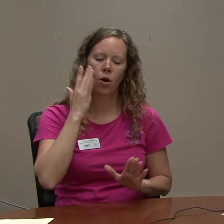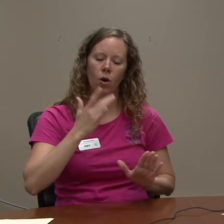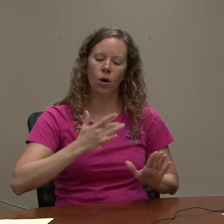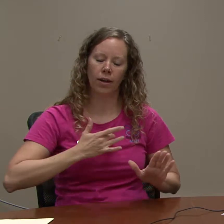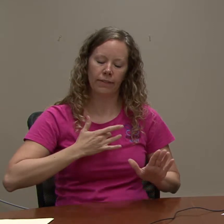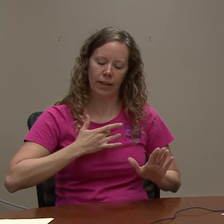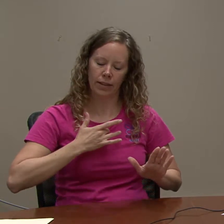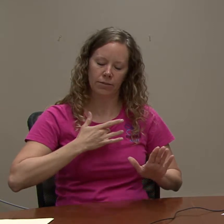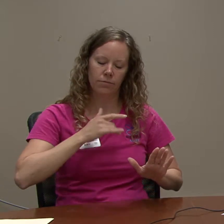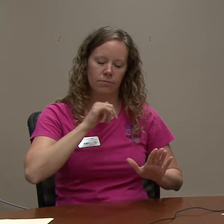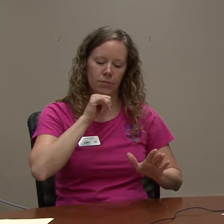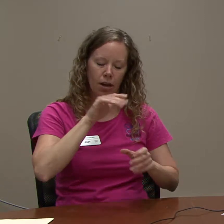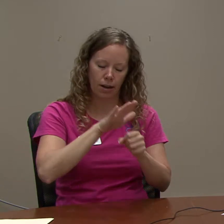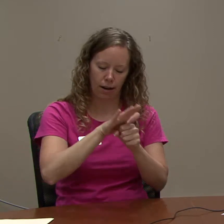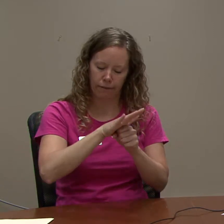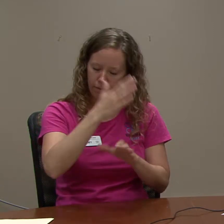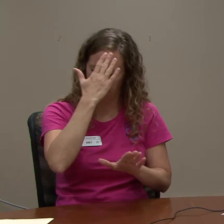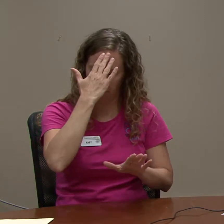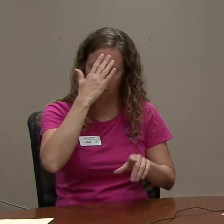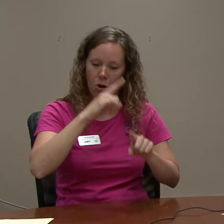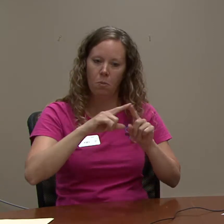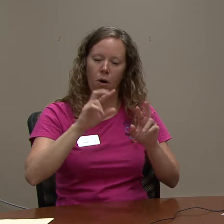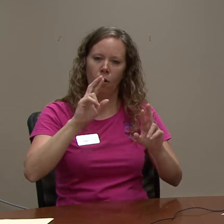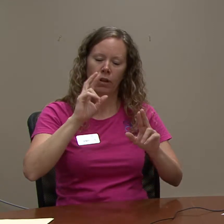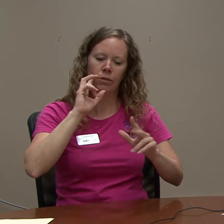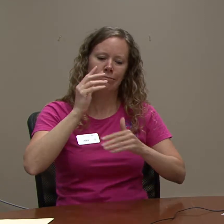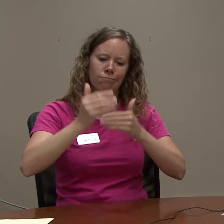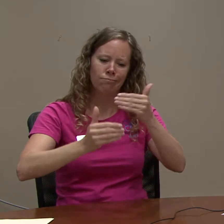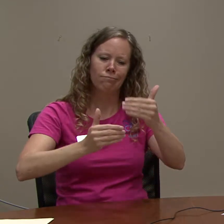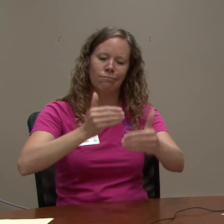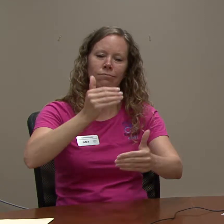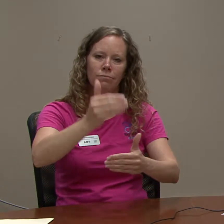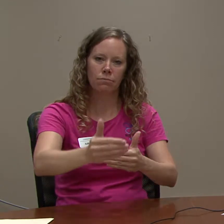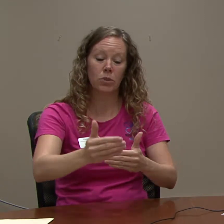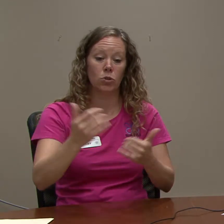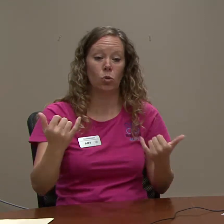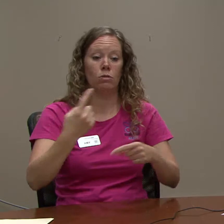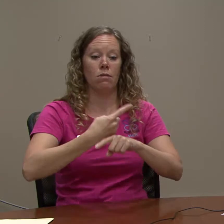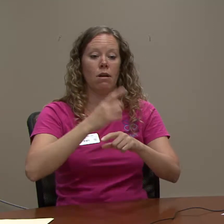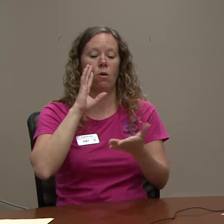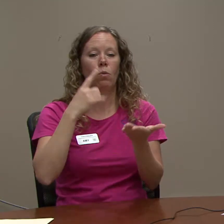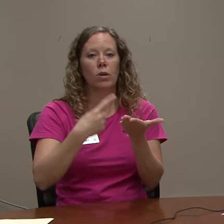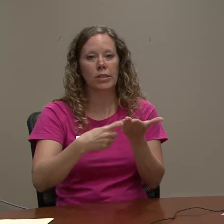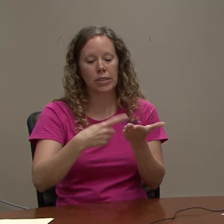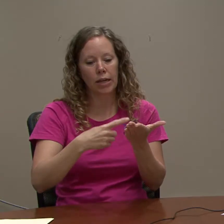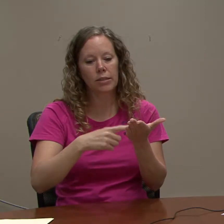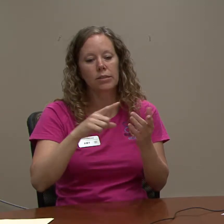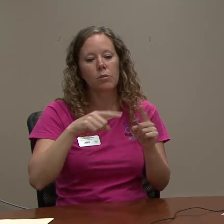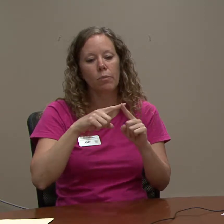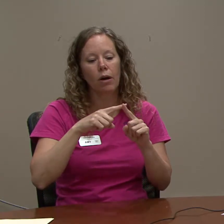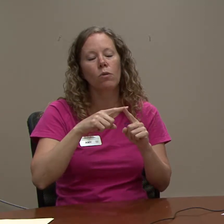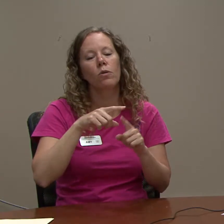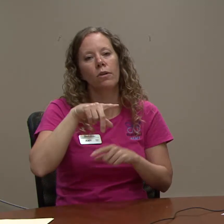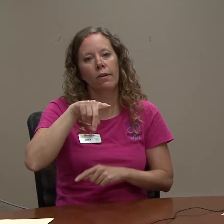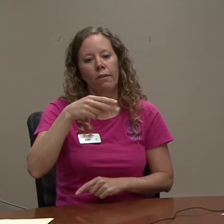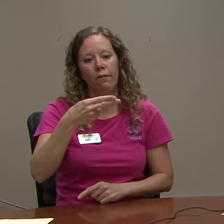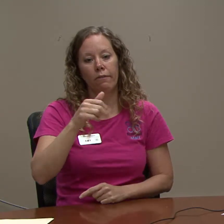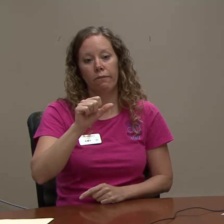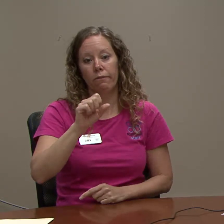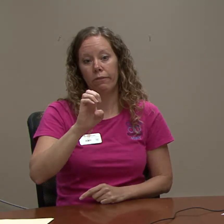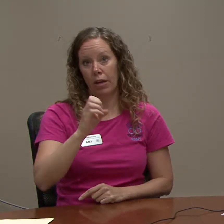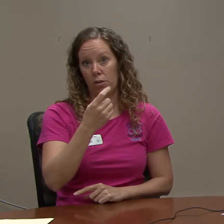but hopefully we're progressing. And I'm going to talk to you today about phase 1. I will